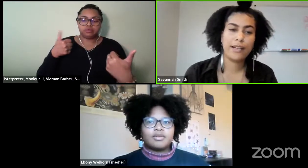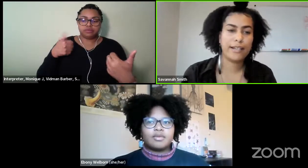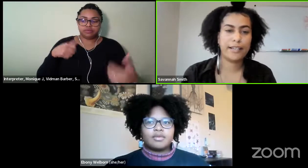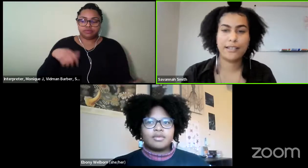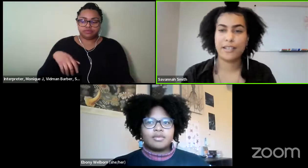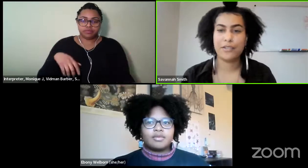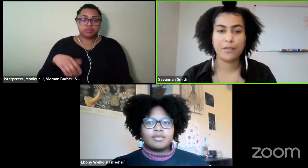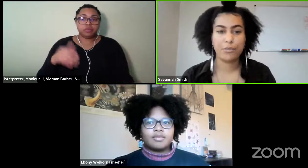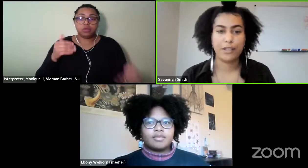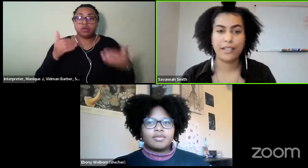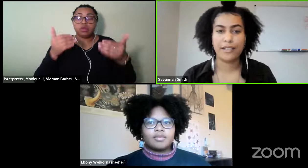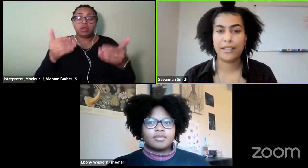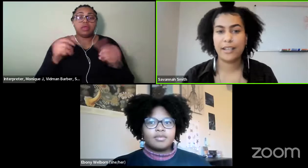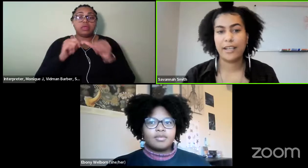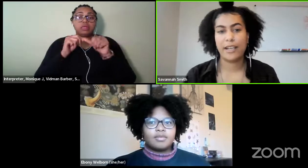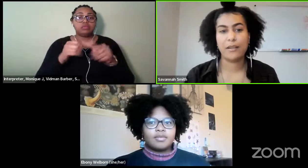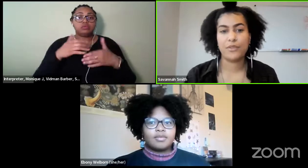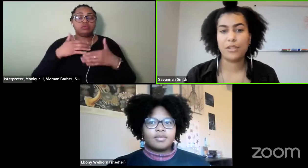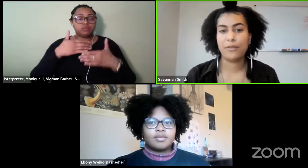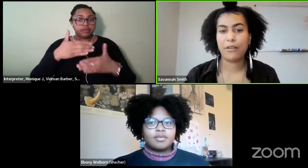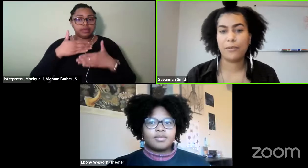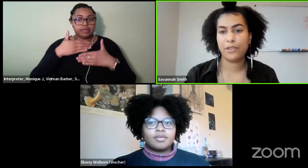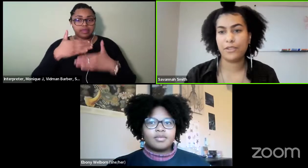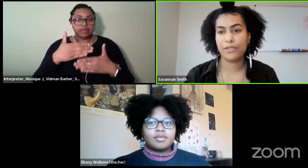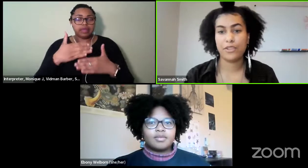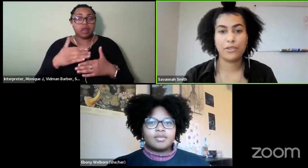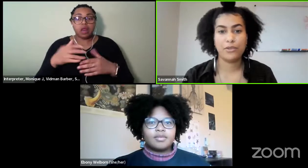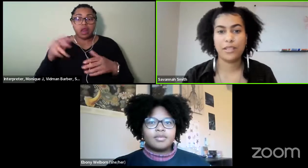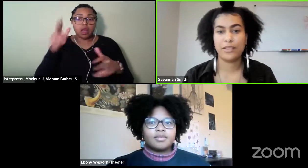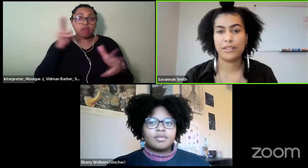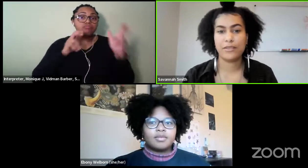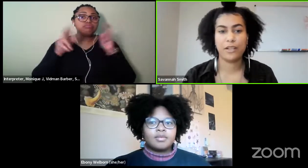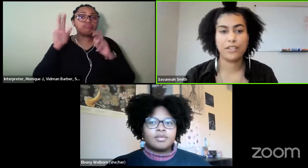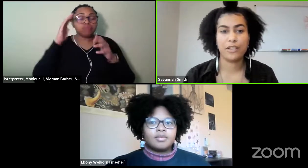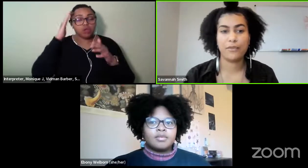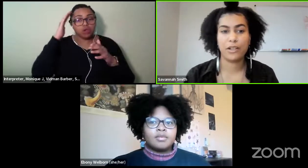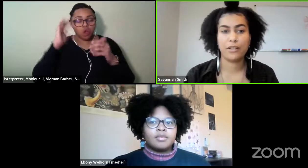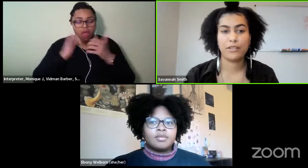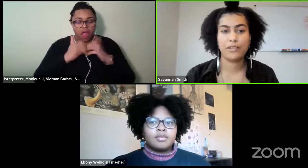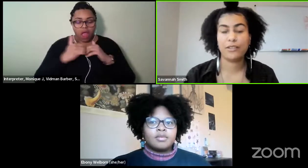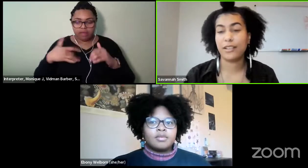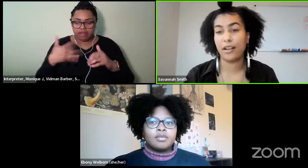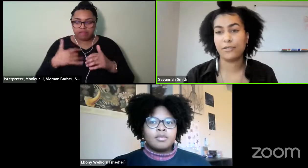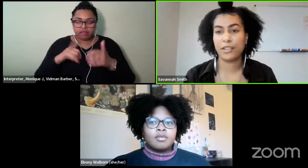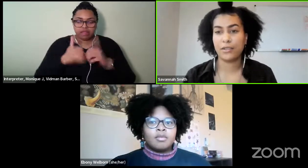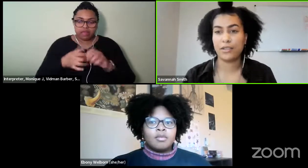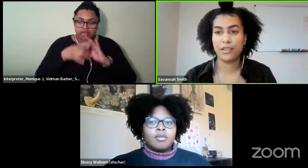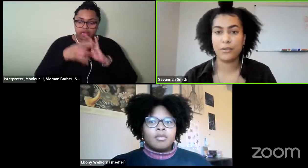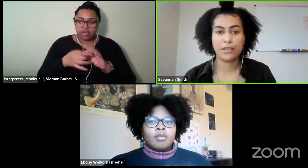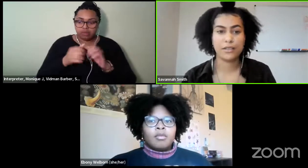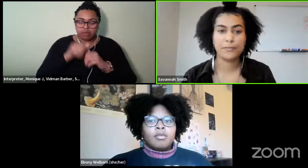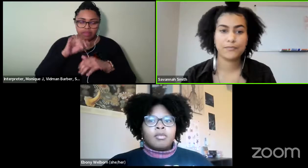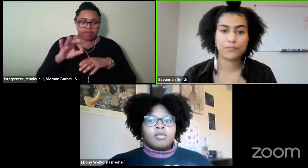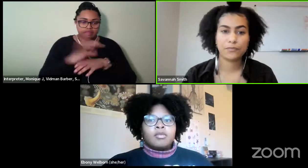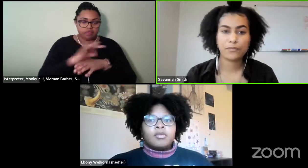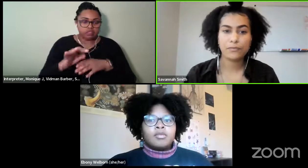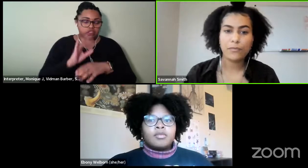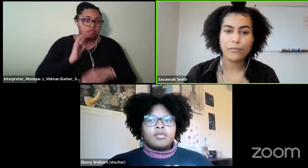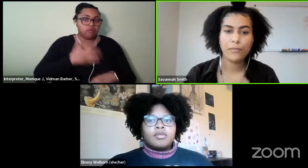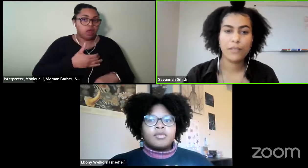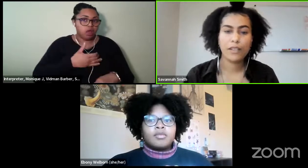Go ahead and continue to breathe and observe how it feels to tune into this function of ours that often goes unnoticed.